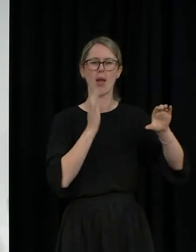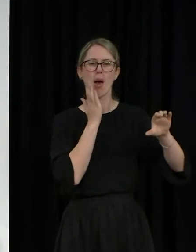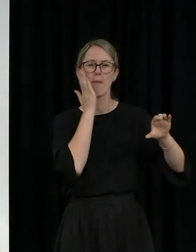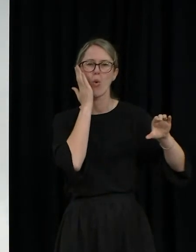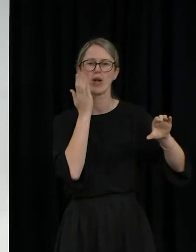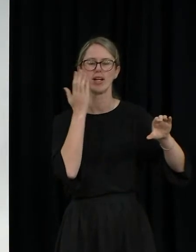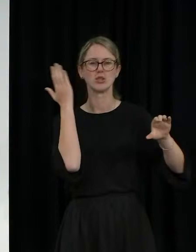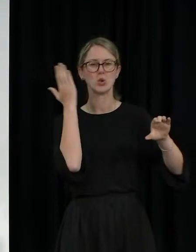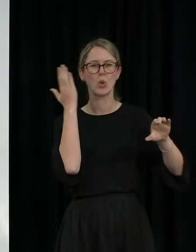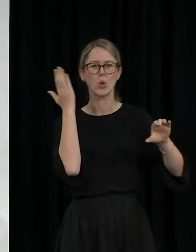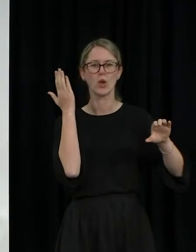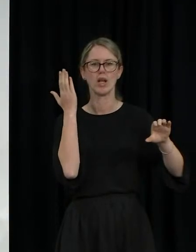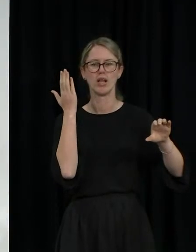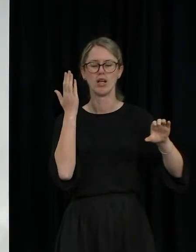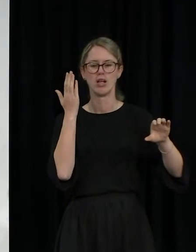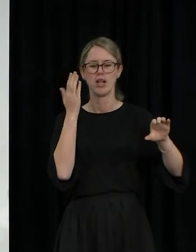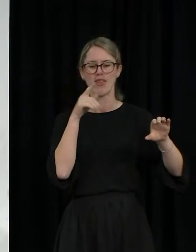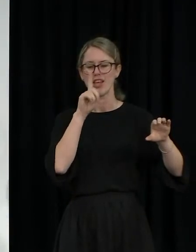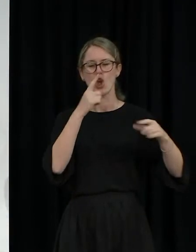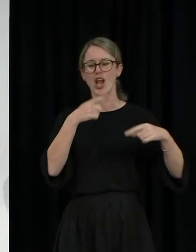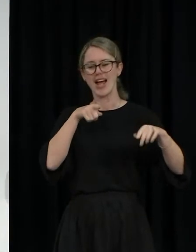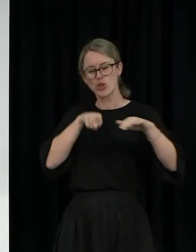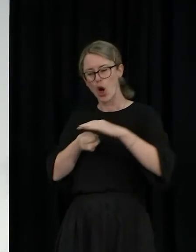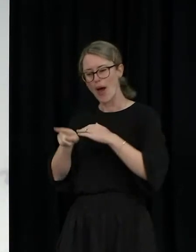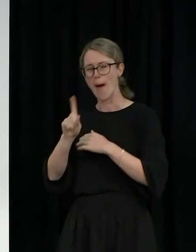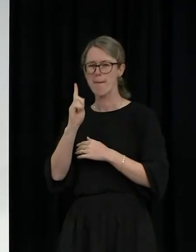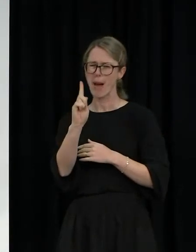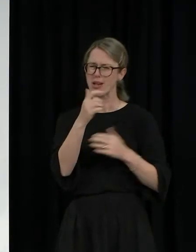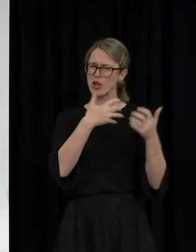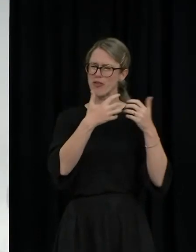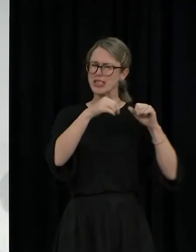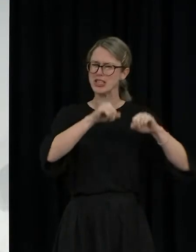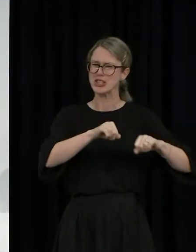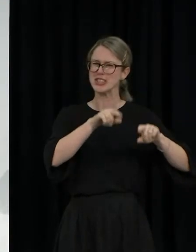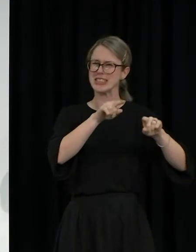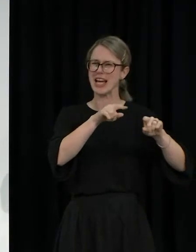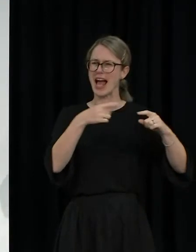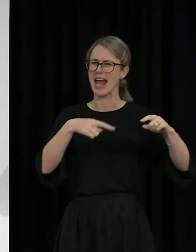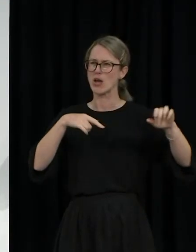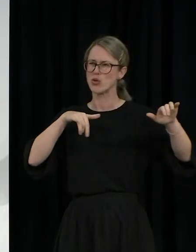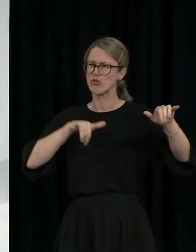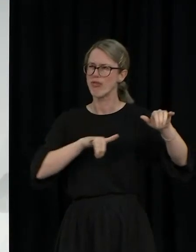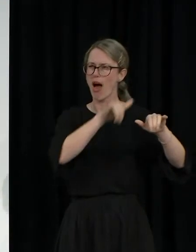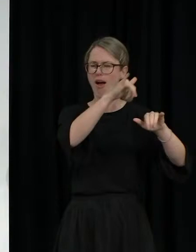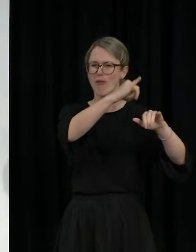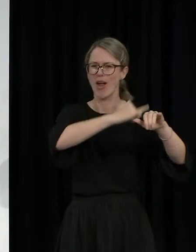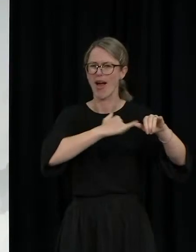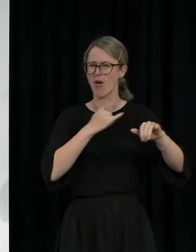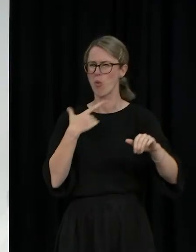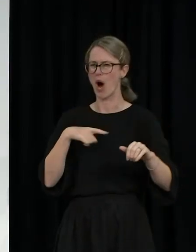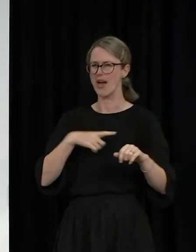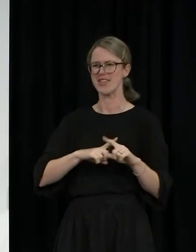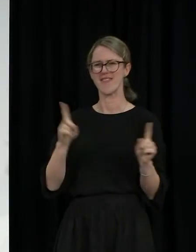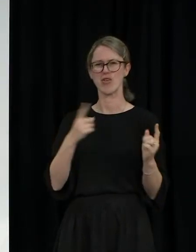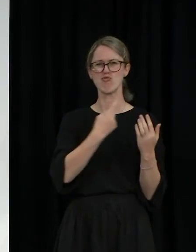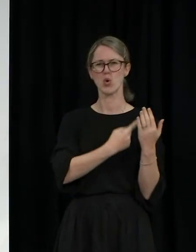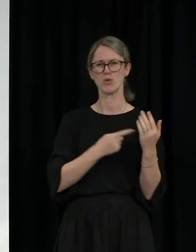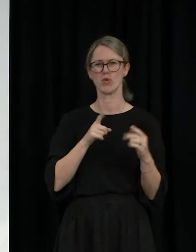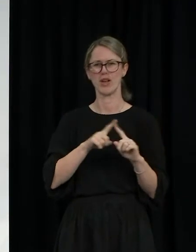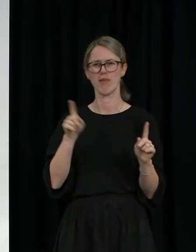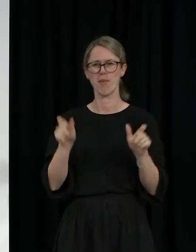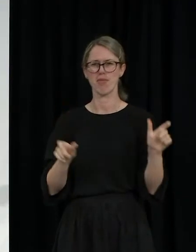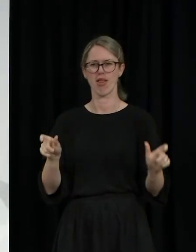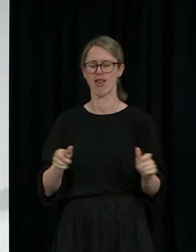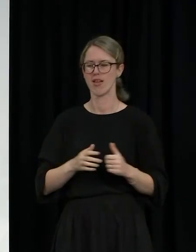out of town, but then some uni students can fly and travel to their homes at the uni. Why is that? Yeah, well, when we